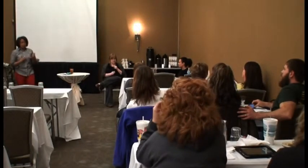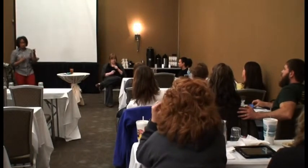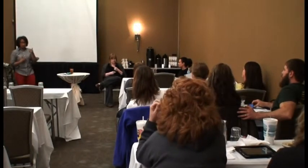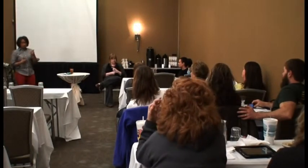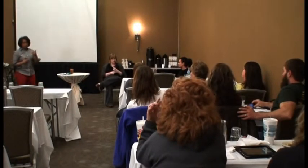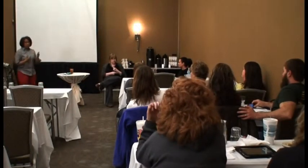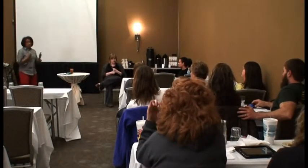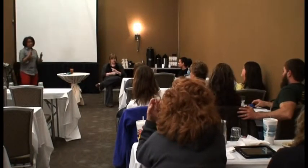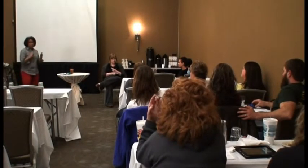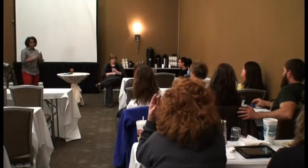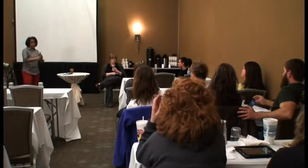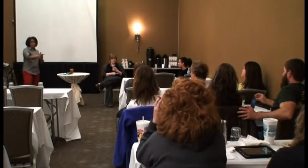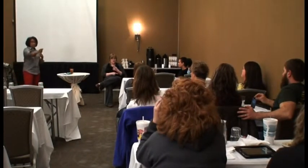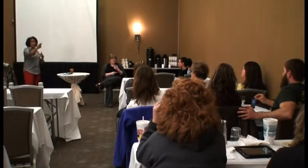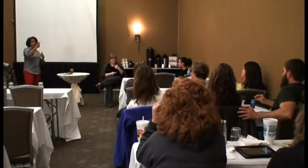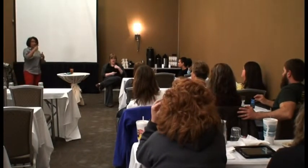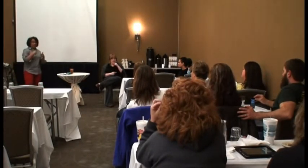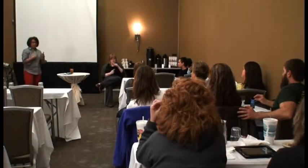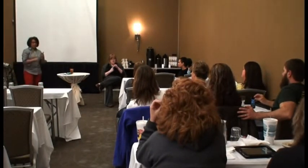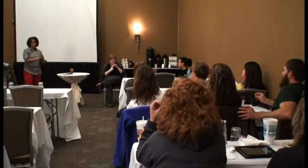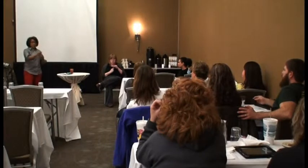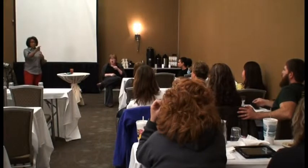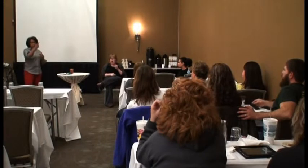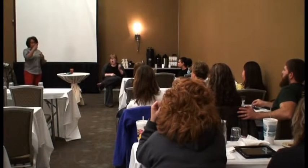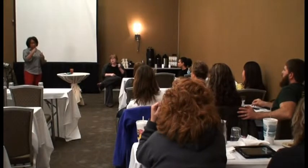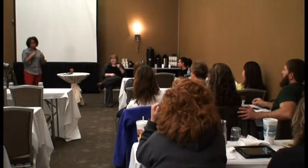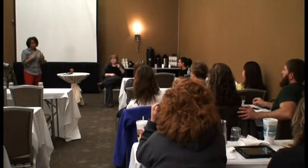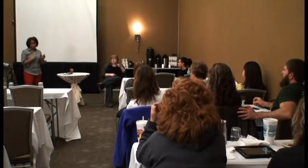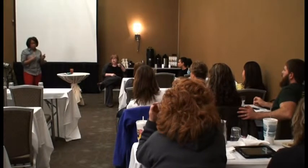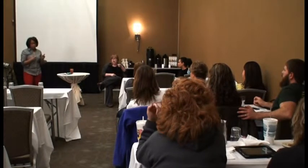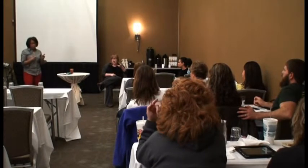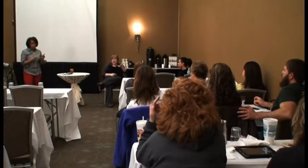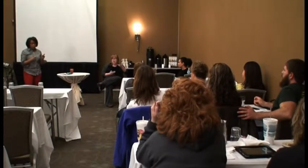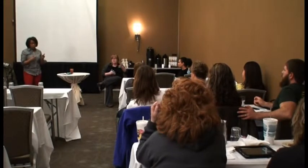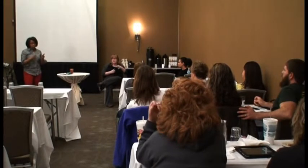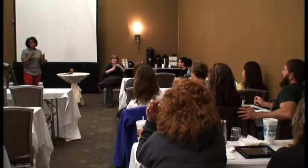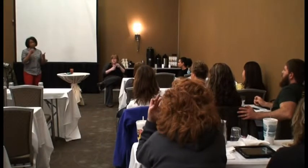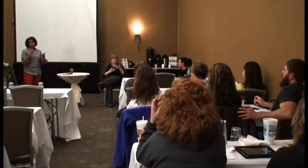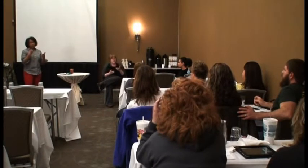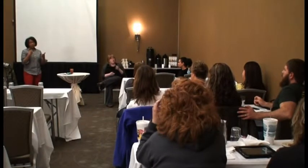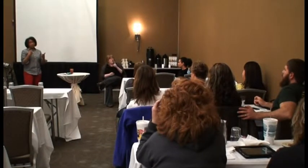there with you that this kid has enough respect for you.